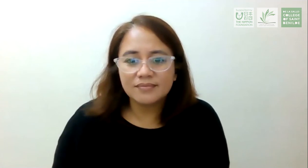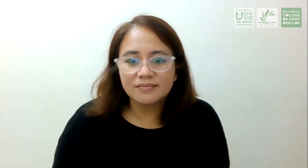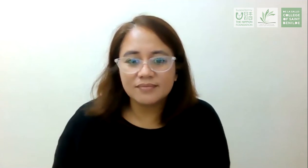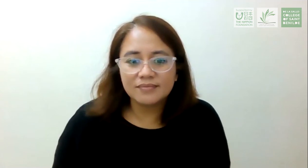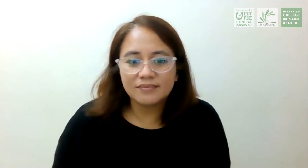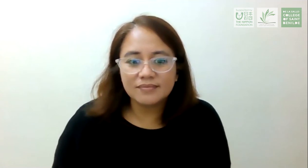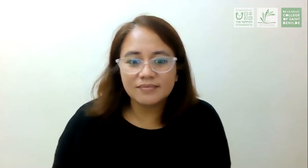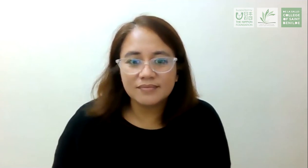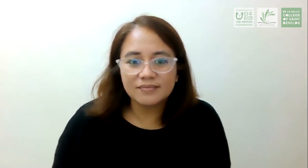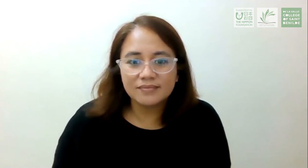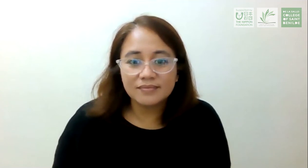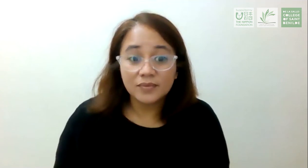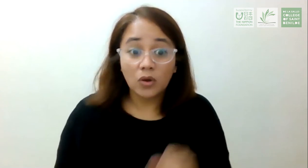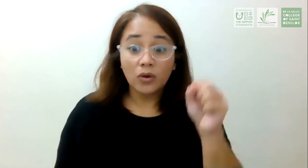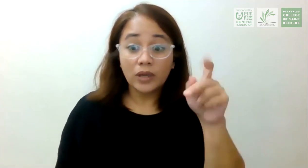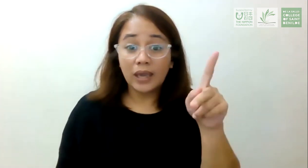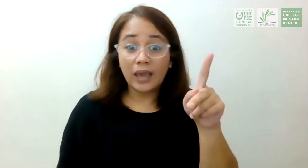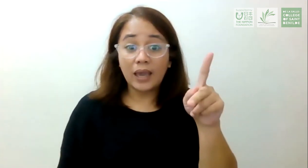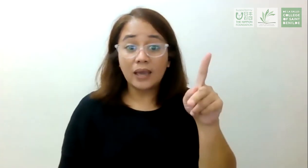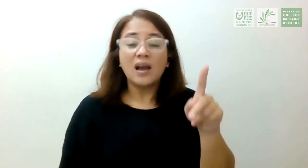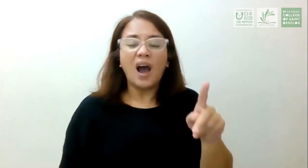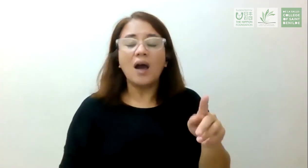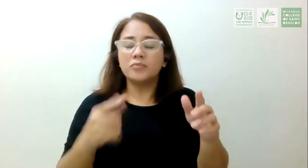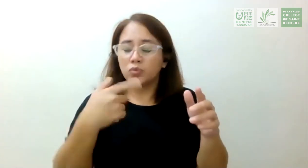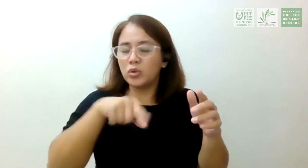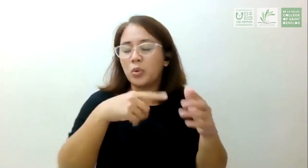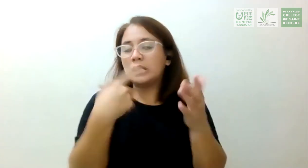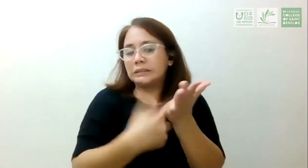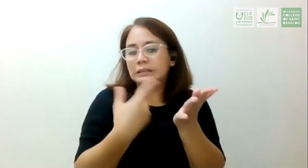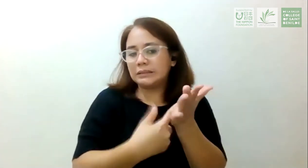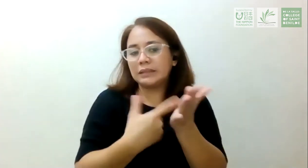Okay, so we'll talk about it more when we meet again.